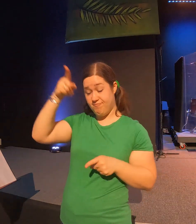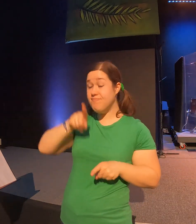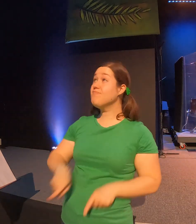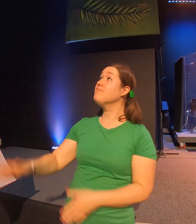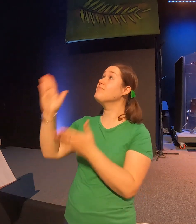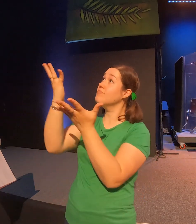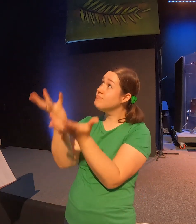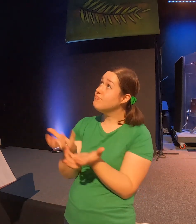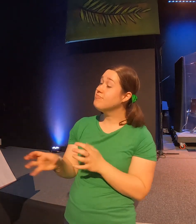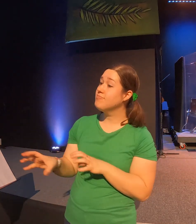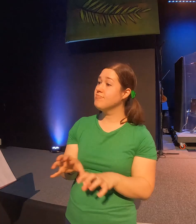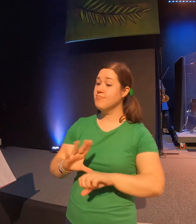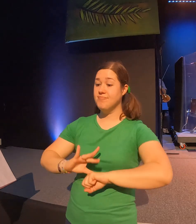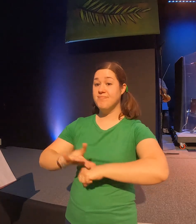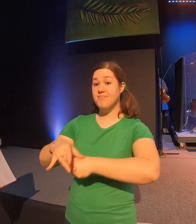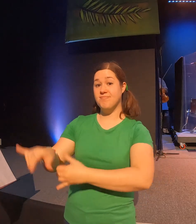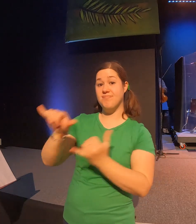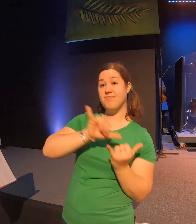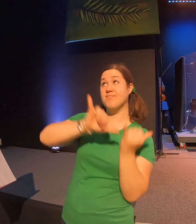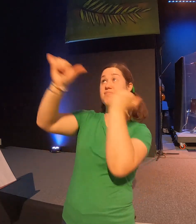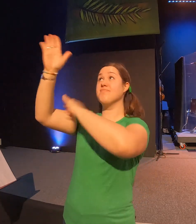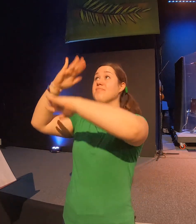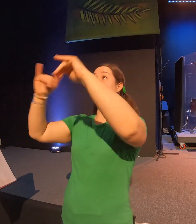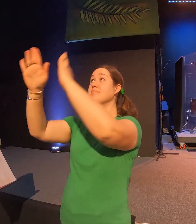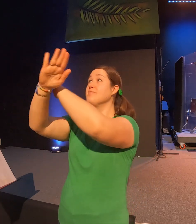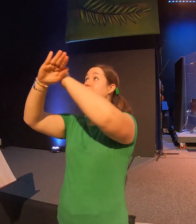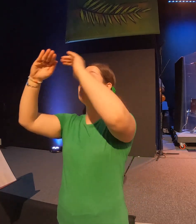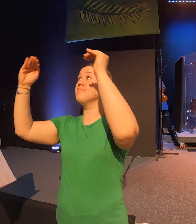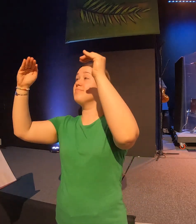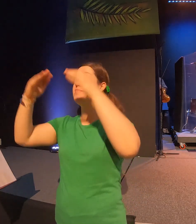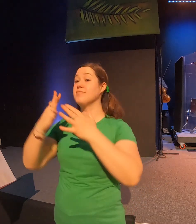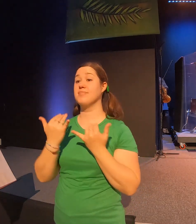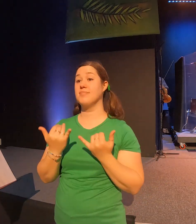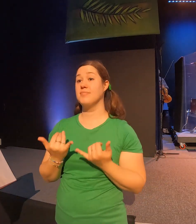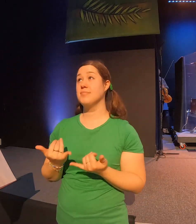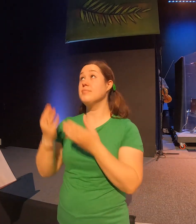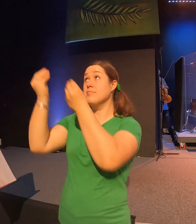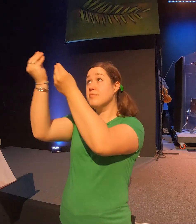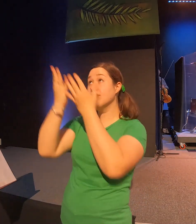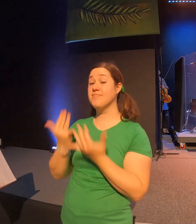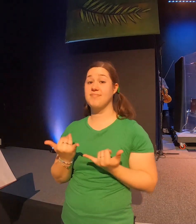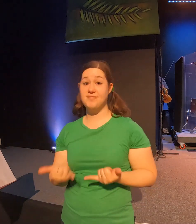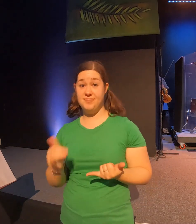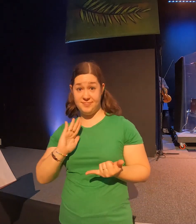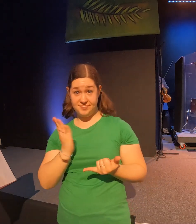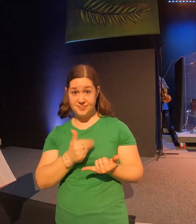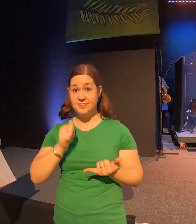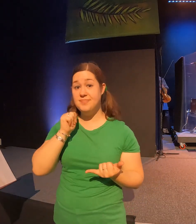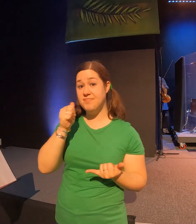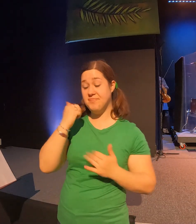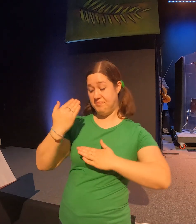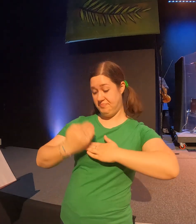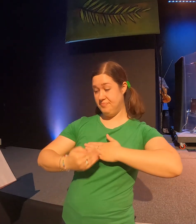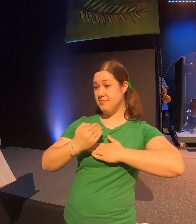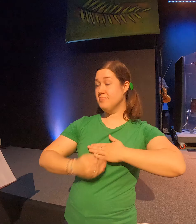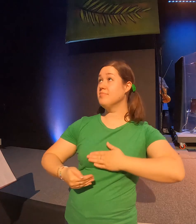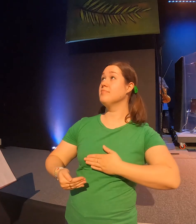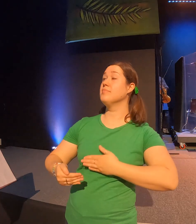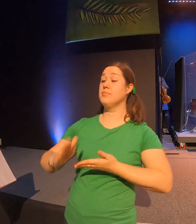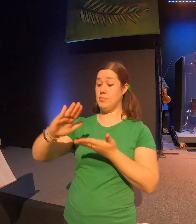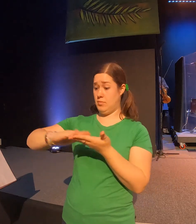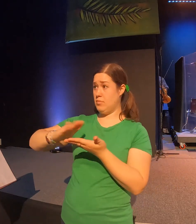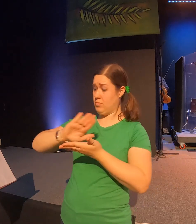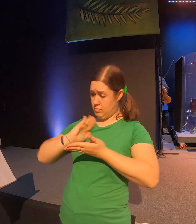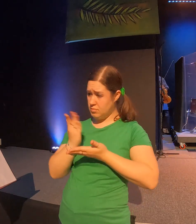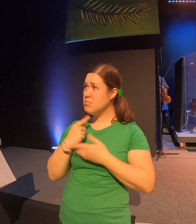come, thy will be done, on earth as it is in heaven. Give us this day our daily bread,